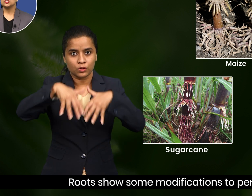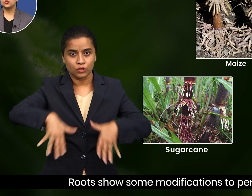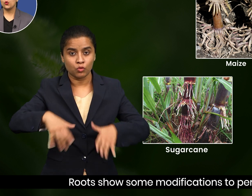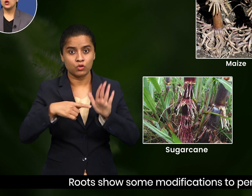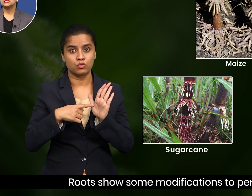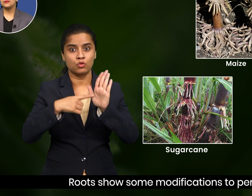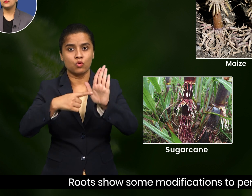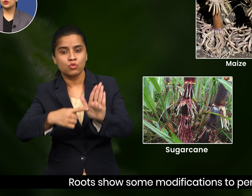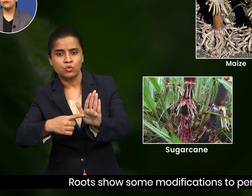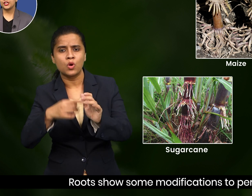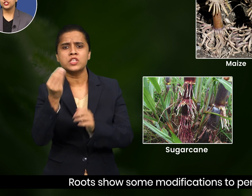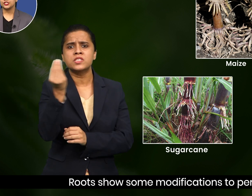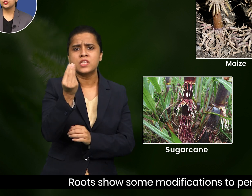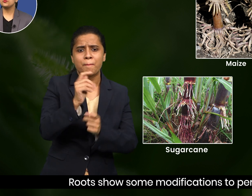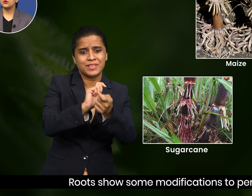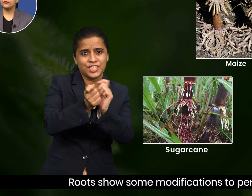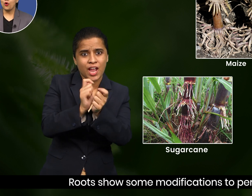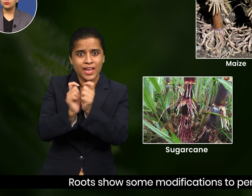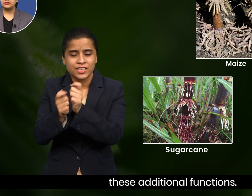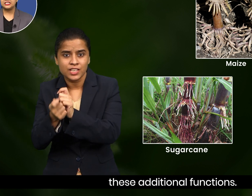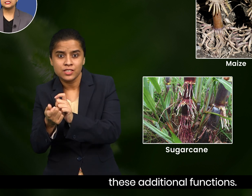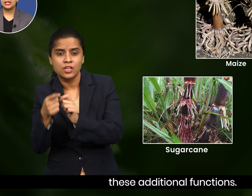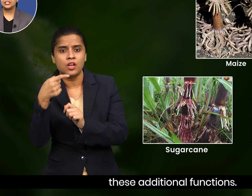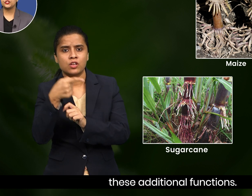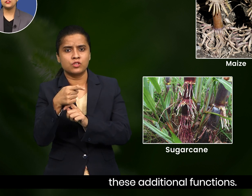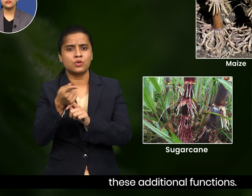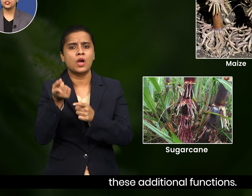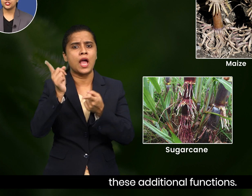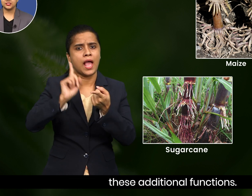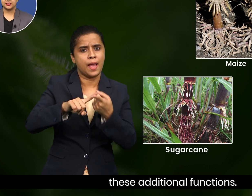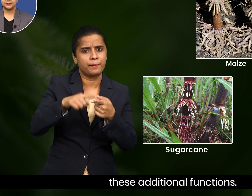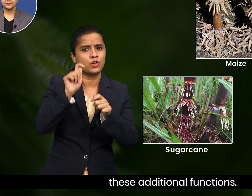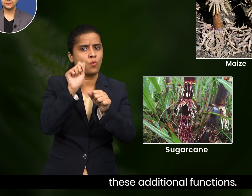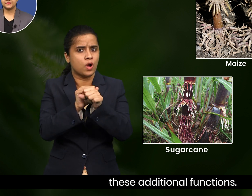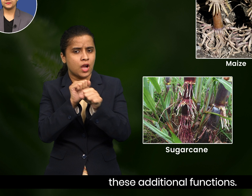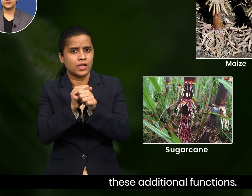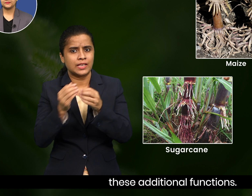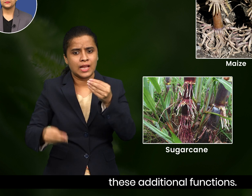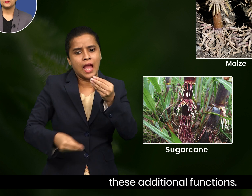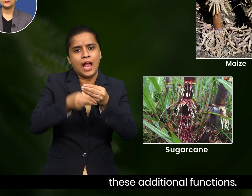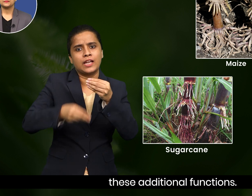Roots show some modifications to perform these additional functions.